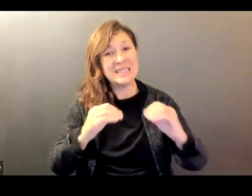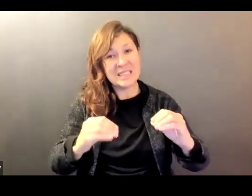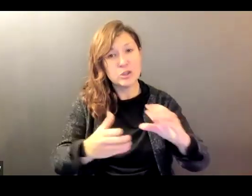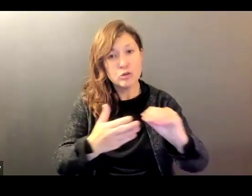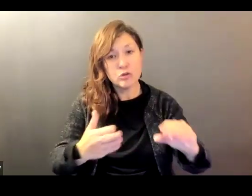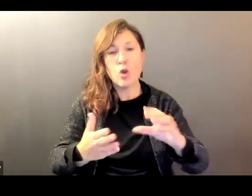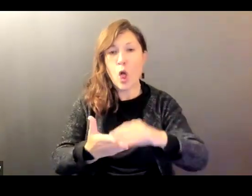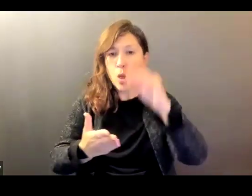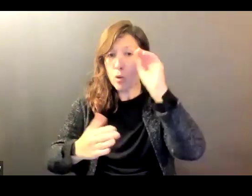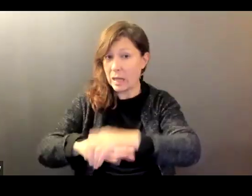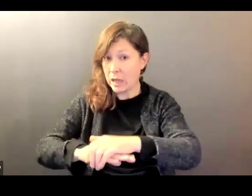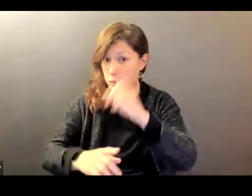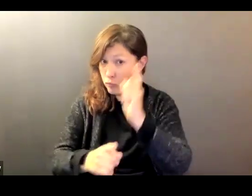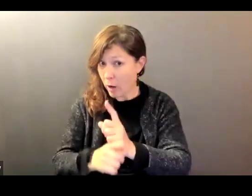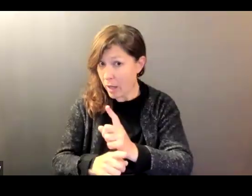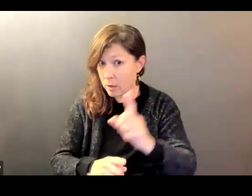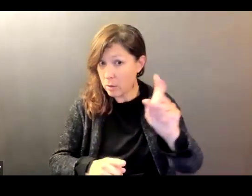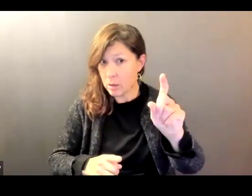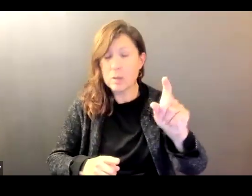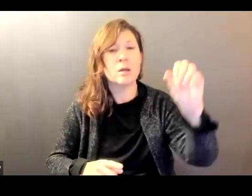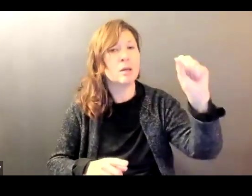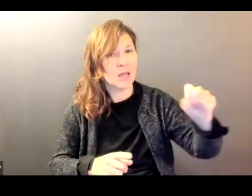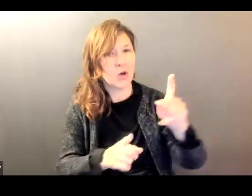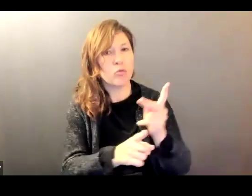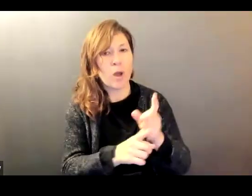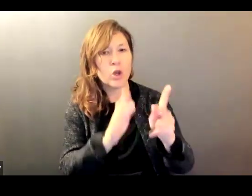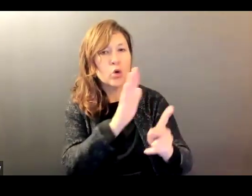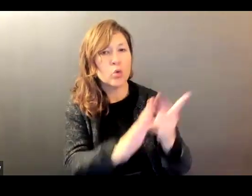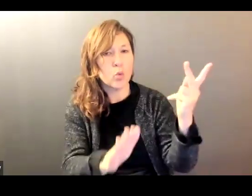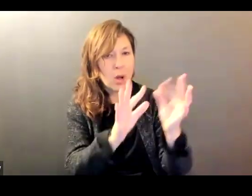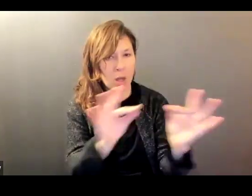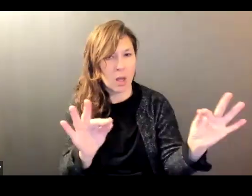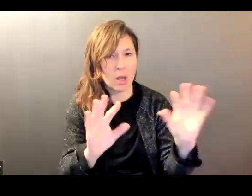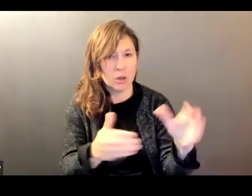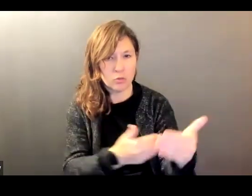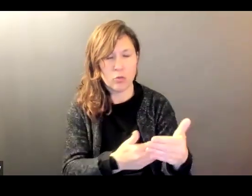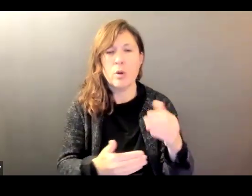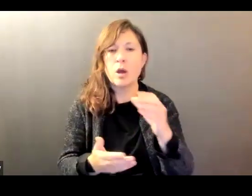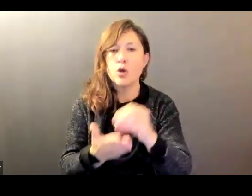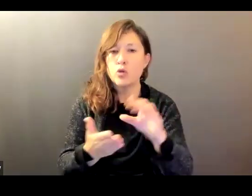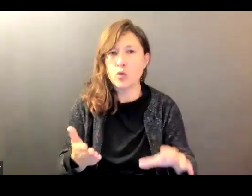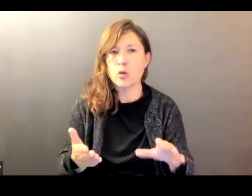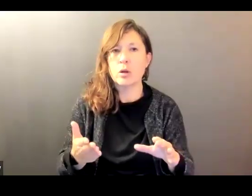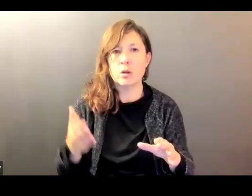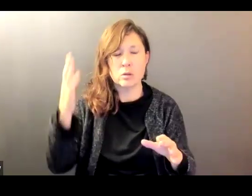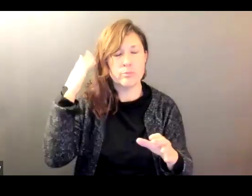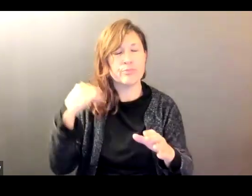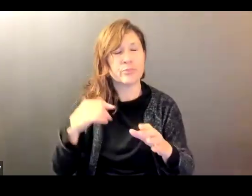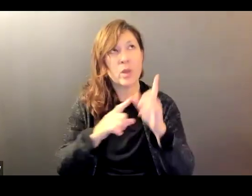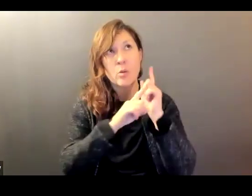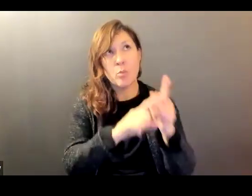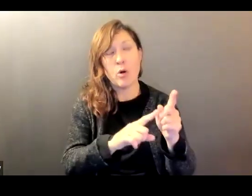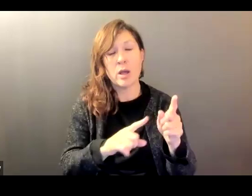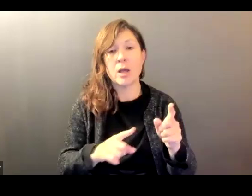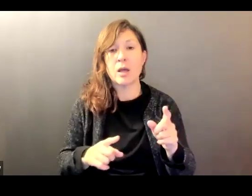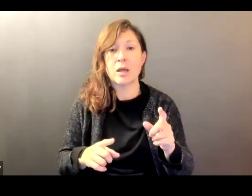That's true, right? That is true. A dual language classroom, the students are acquiring, the goal is to acquire